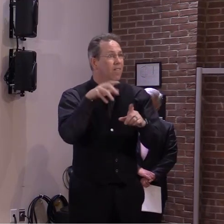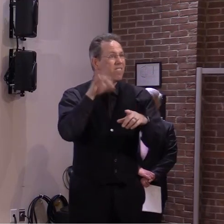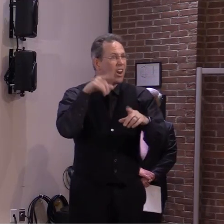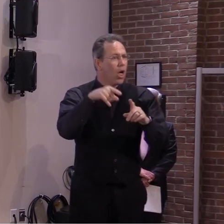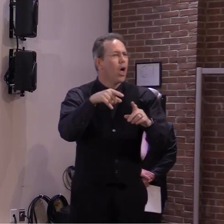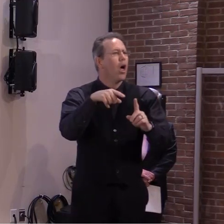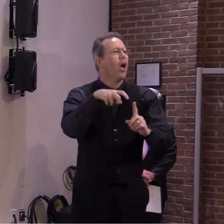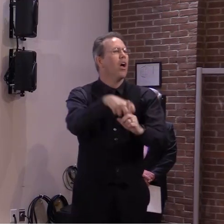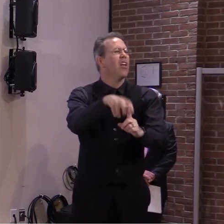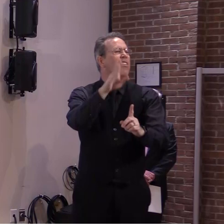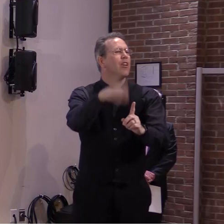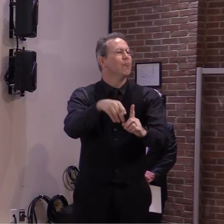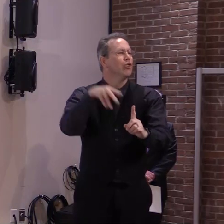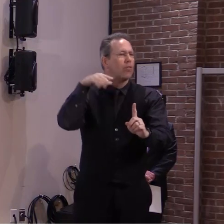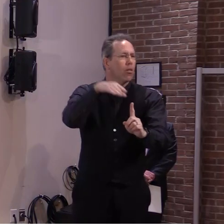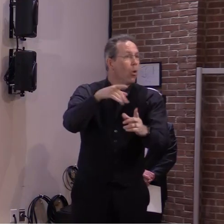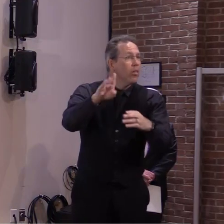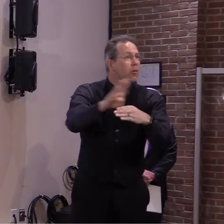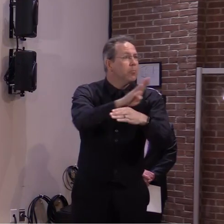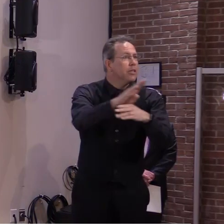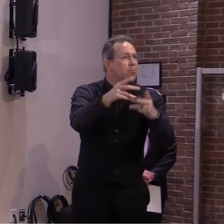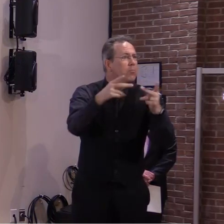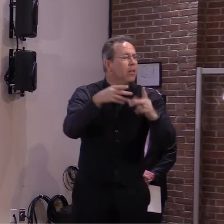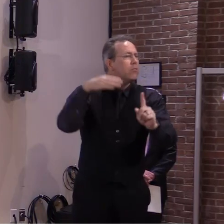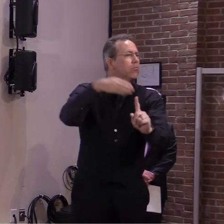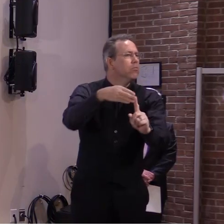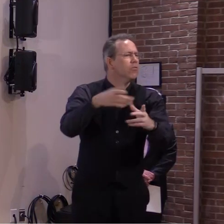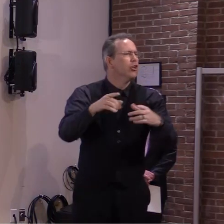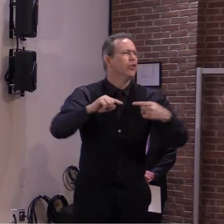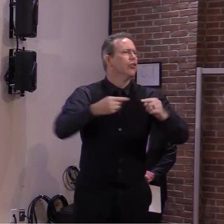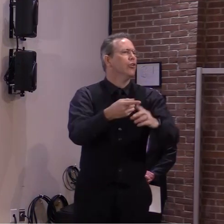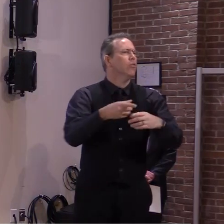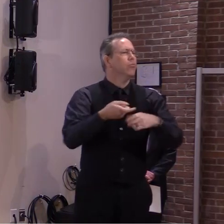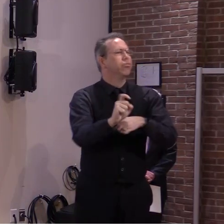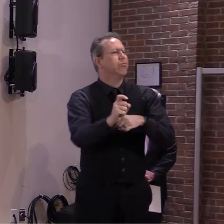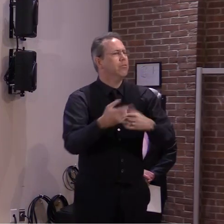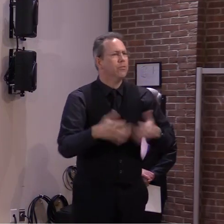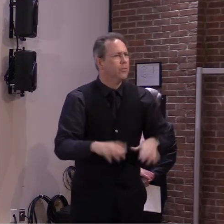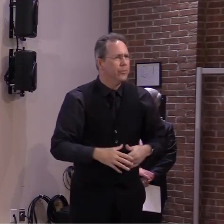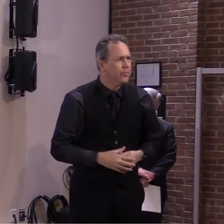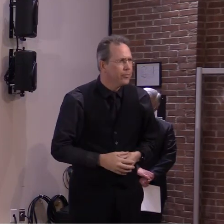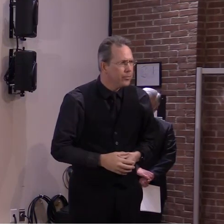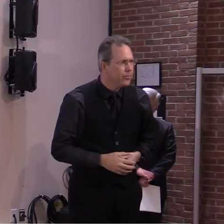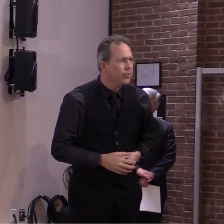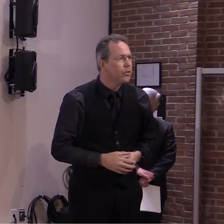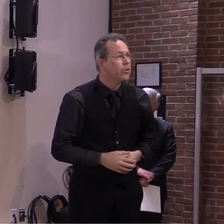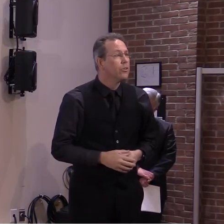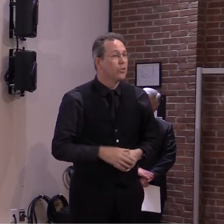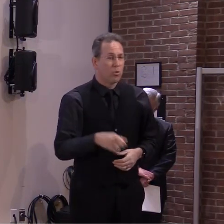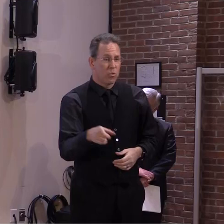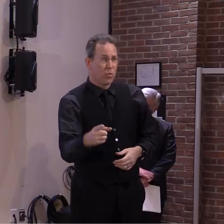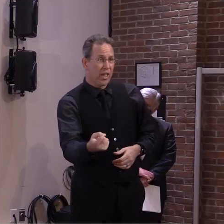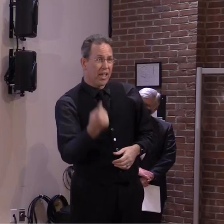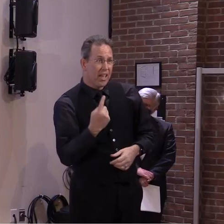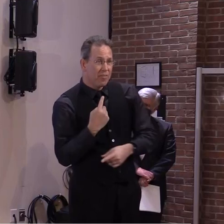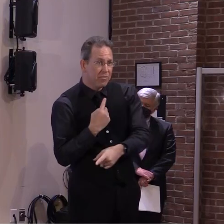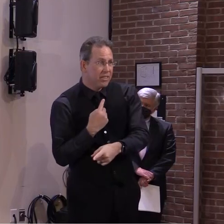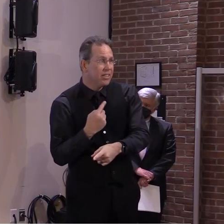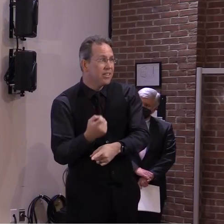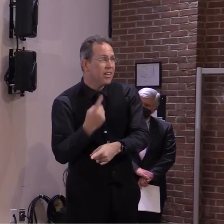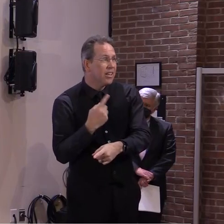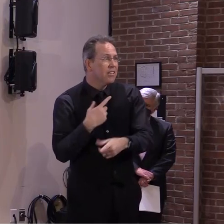with regard to the numbers of 6 and 25 and what have you, I would not be able to do that topic